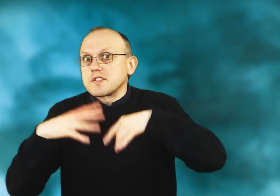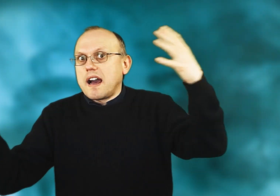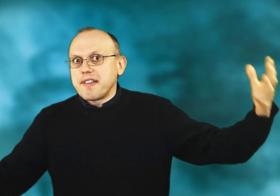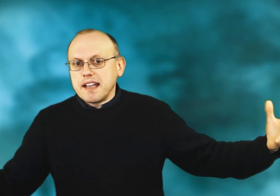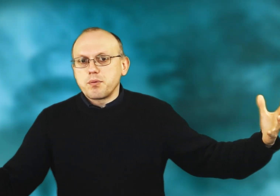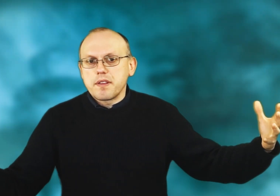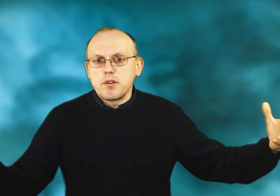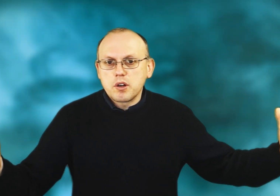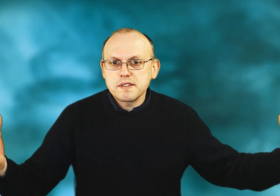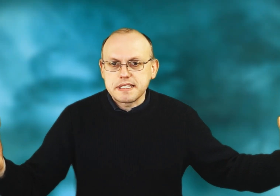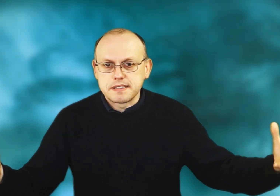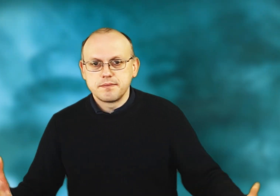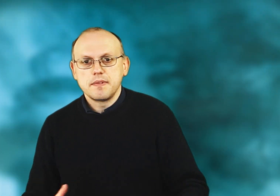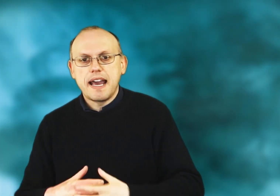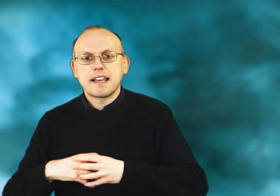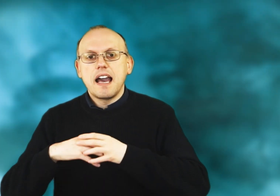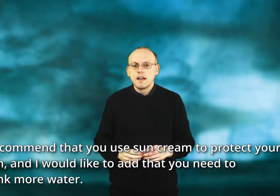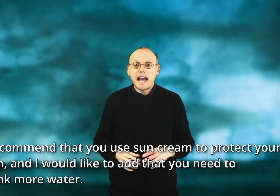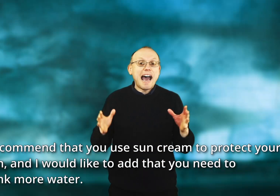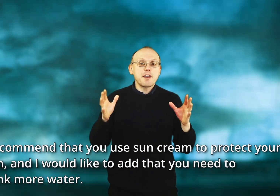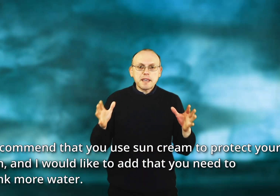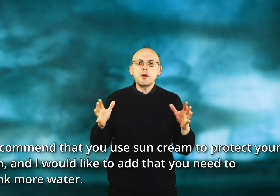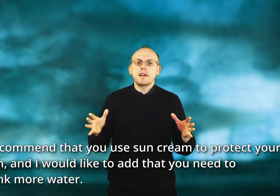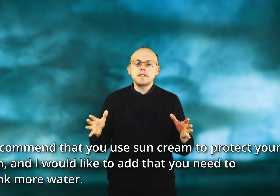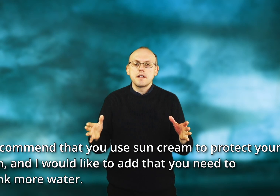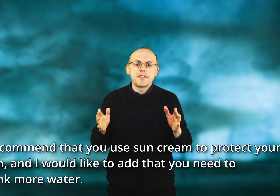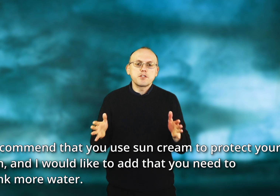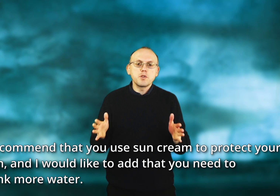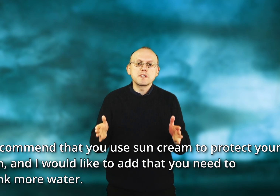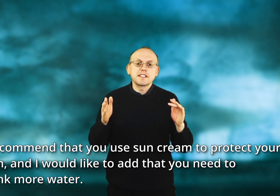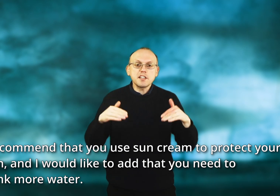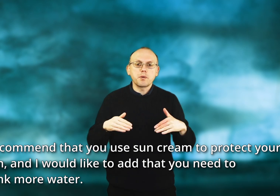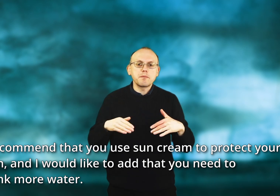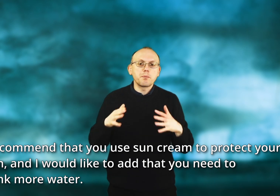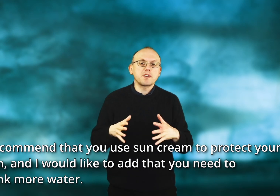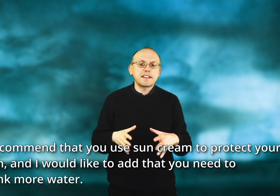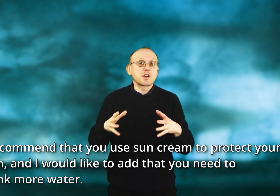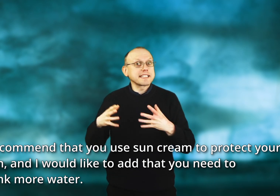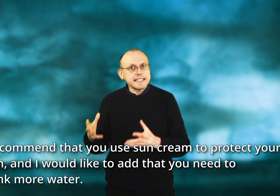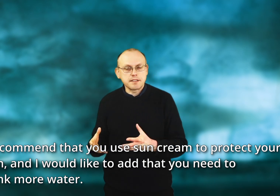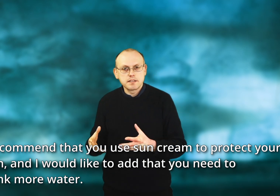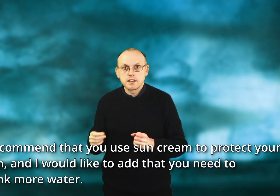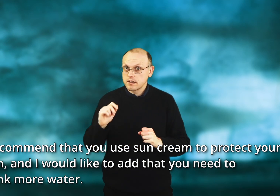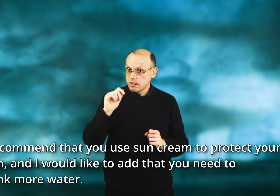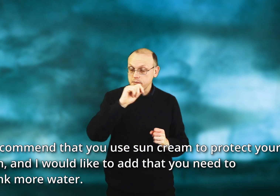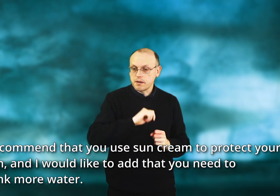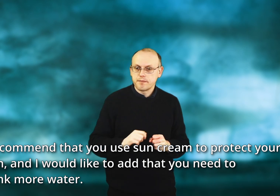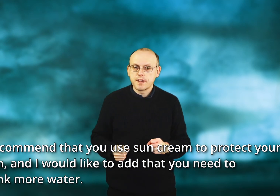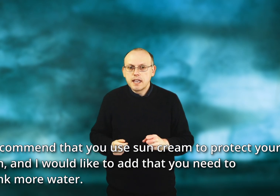have that with long clauses, like, I recommend that you use sun cream to protect your skin, comma.